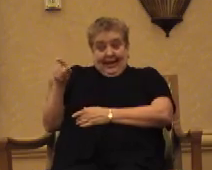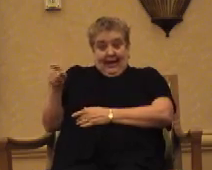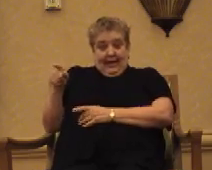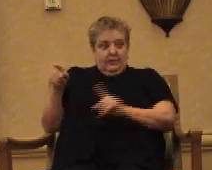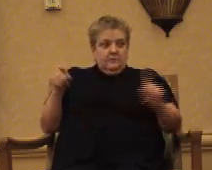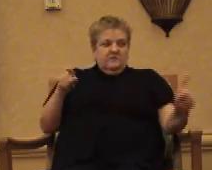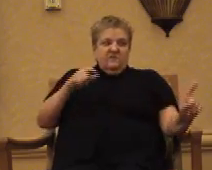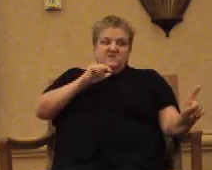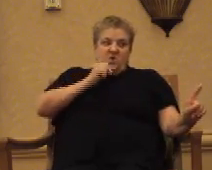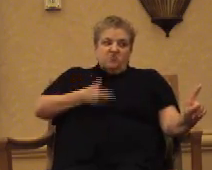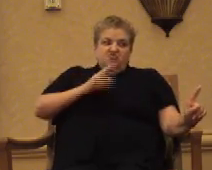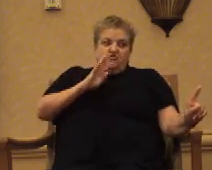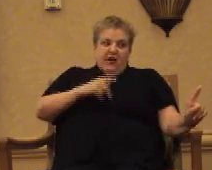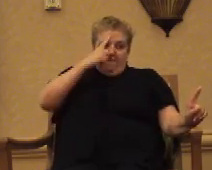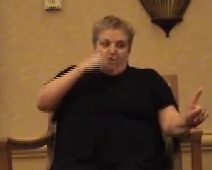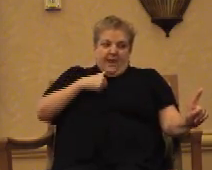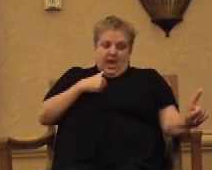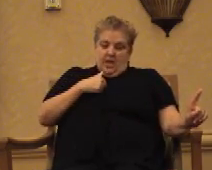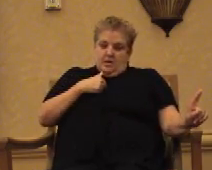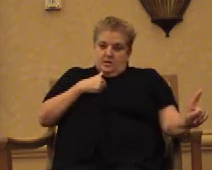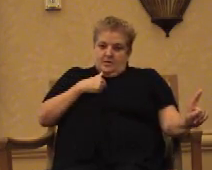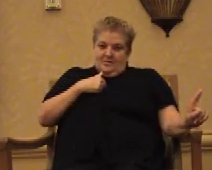don't screw this up.